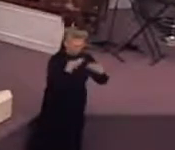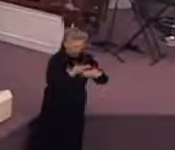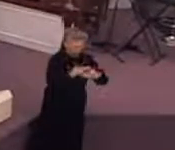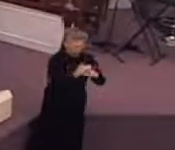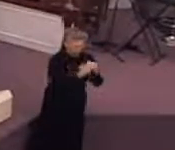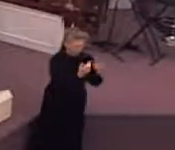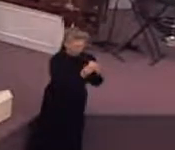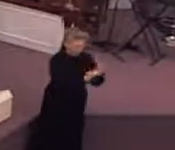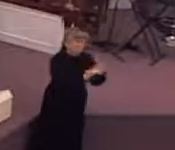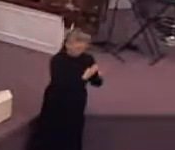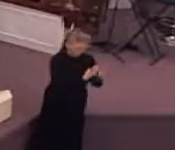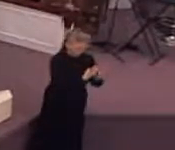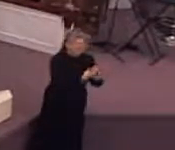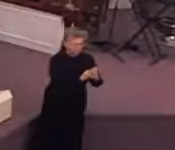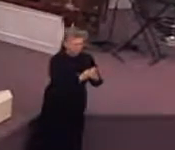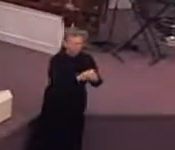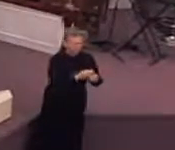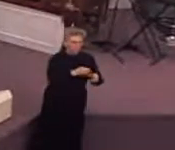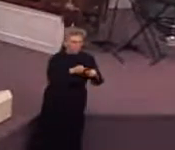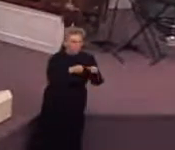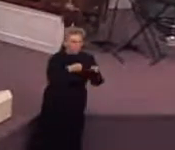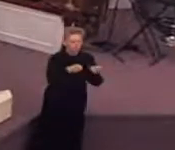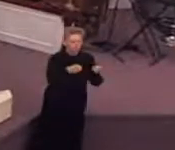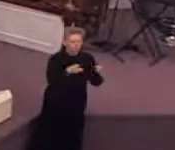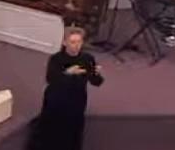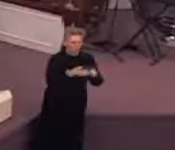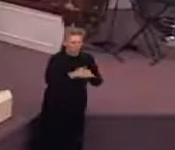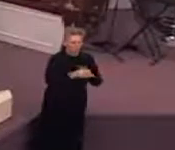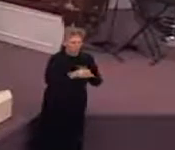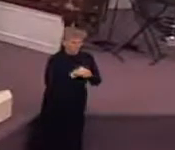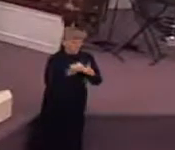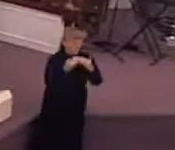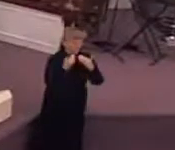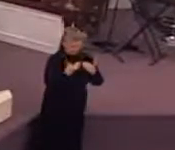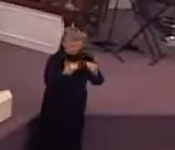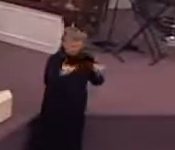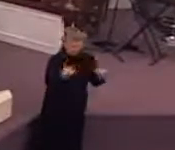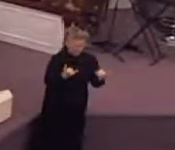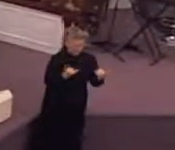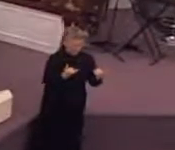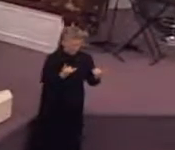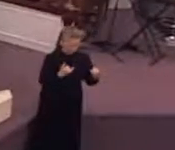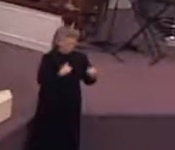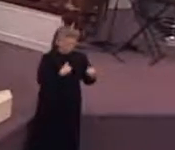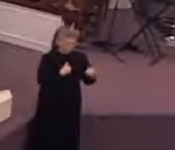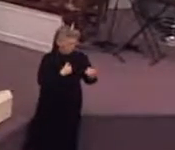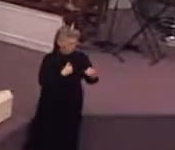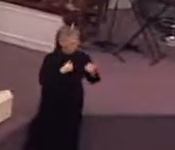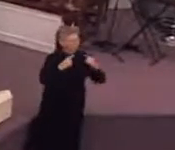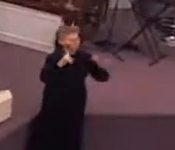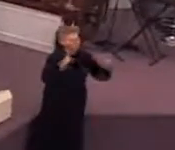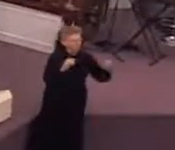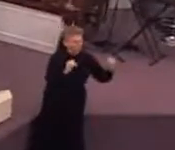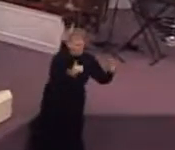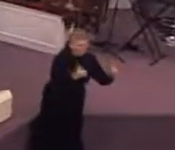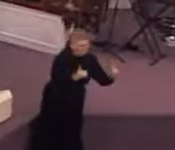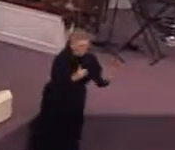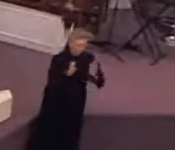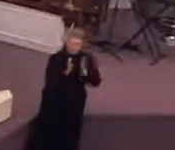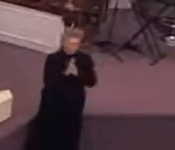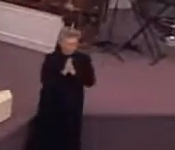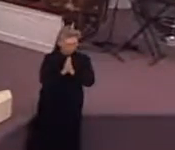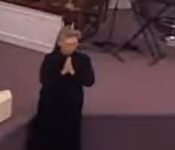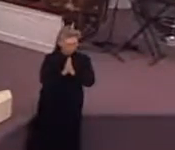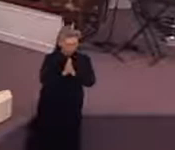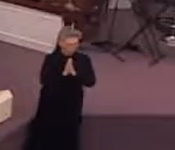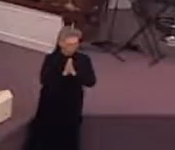sitting in high places. And so I'm thankful tonight that the weapons of our warfare are not carnal, but they are mighty through God to